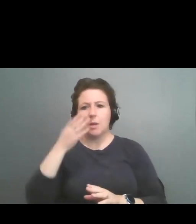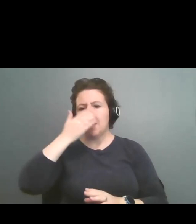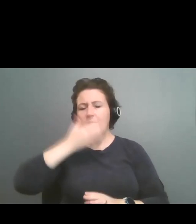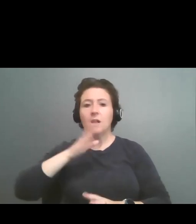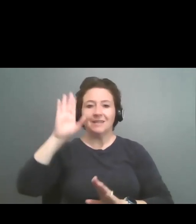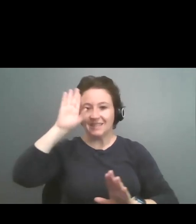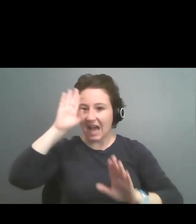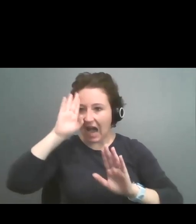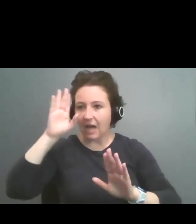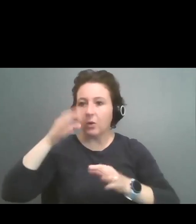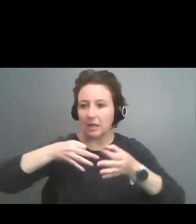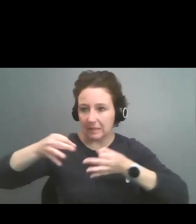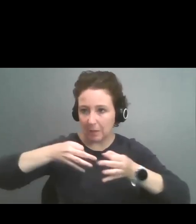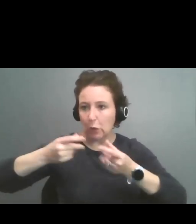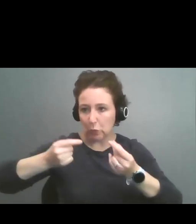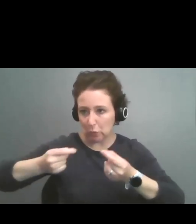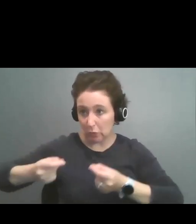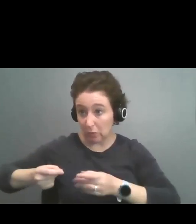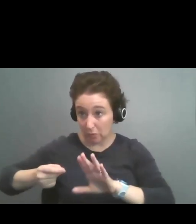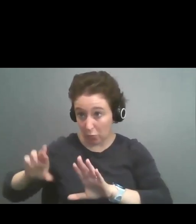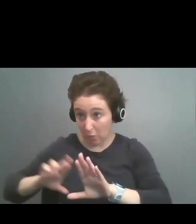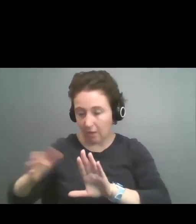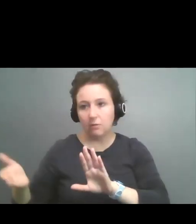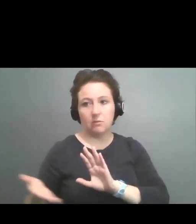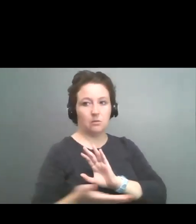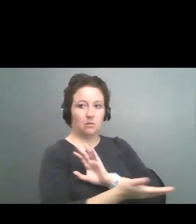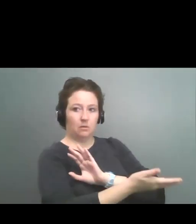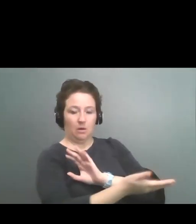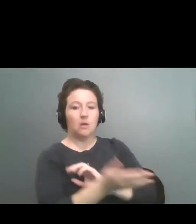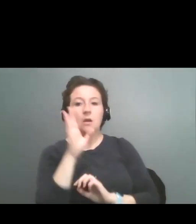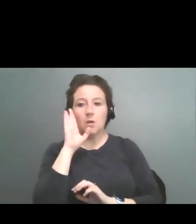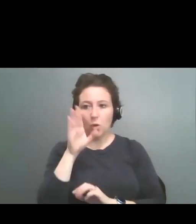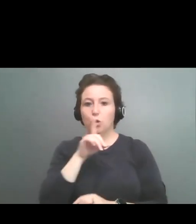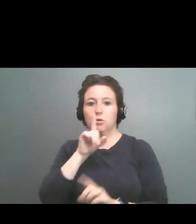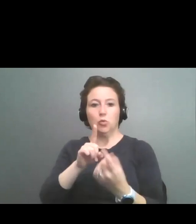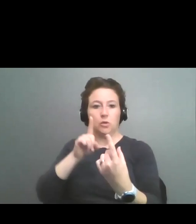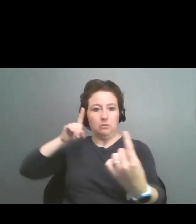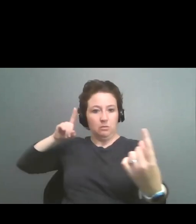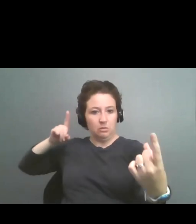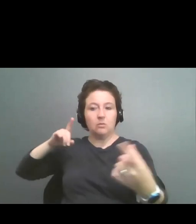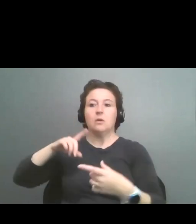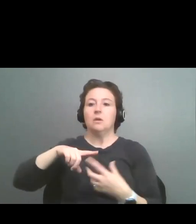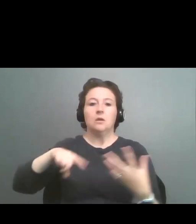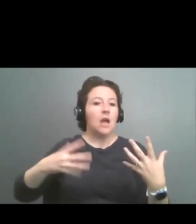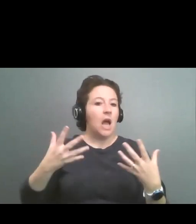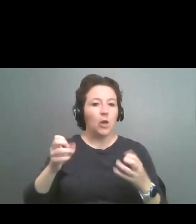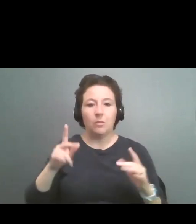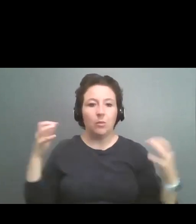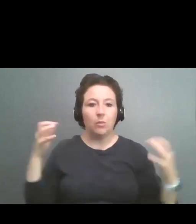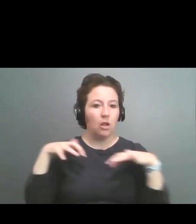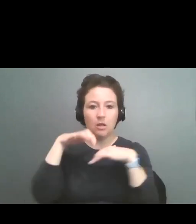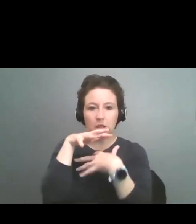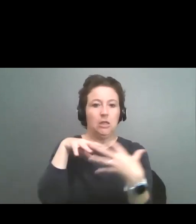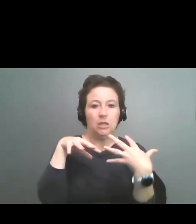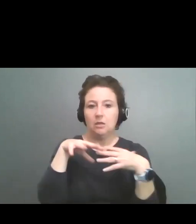through the process. We'll have the social distancing in place. I don't want people crowded.